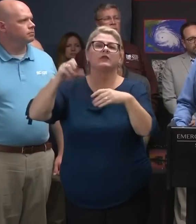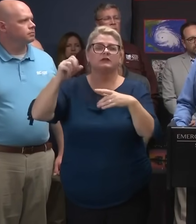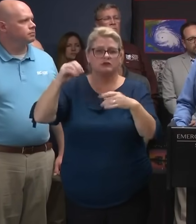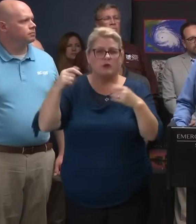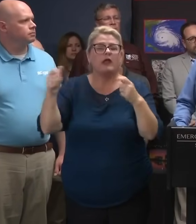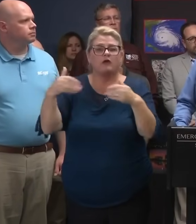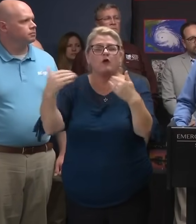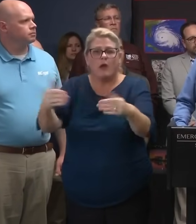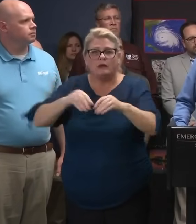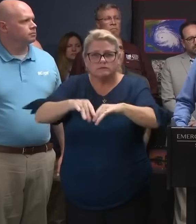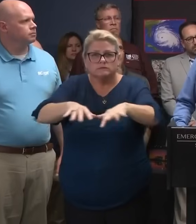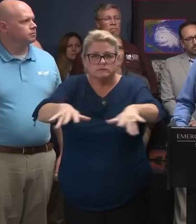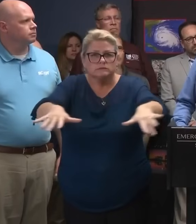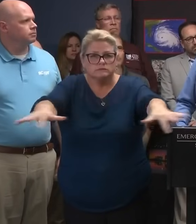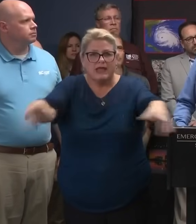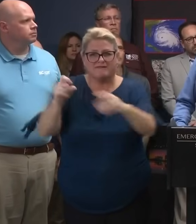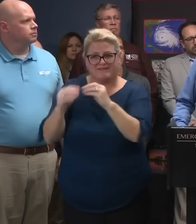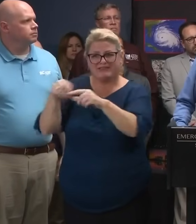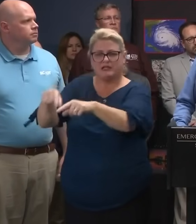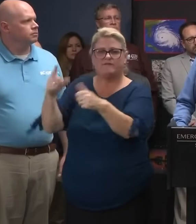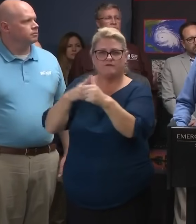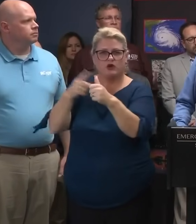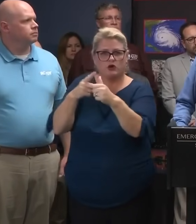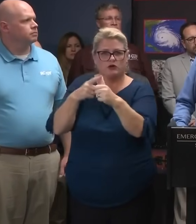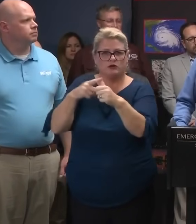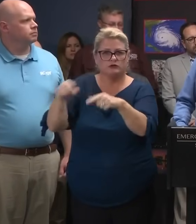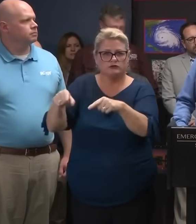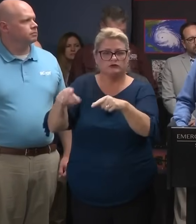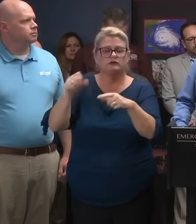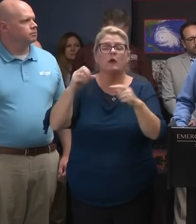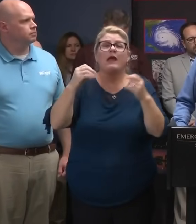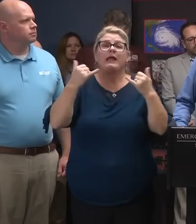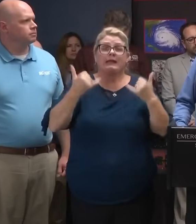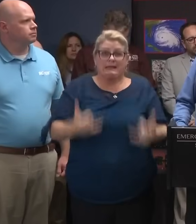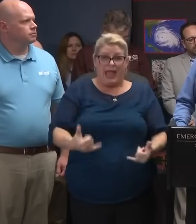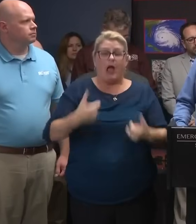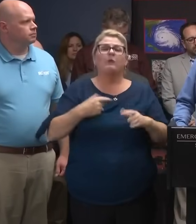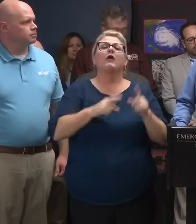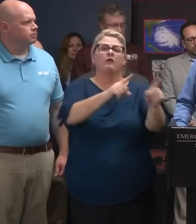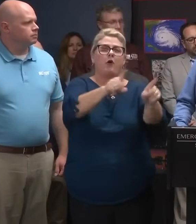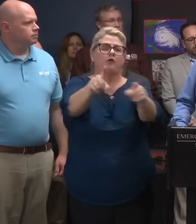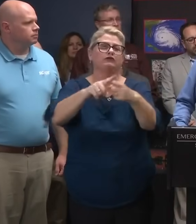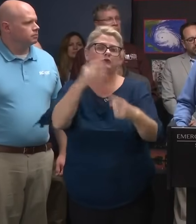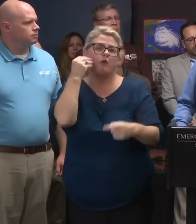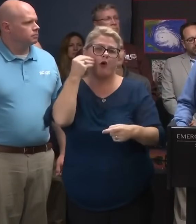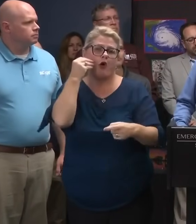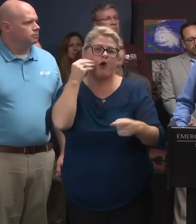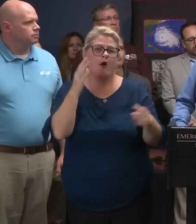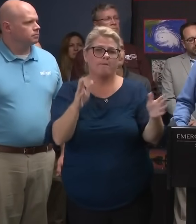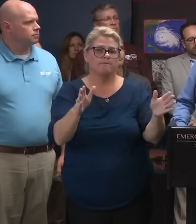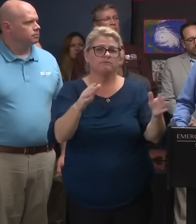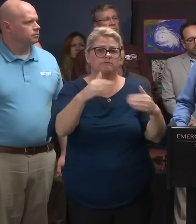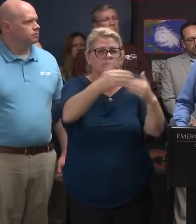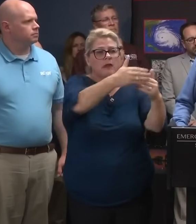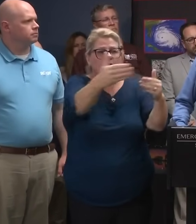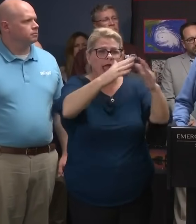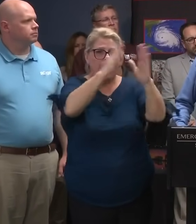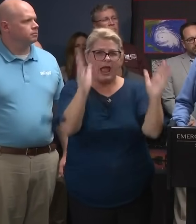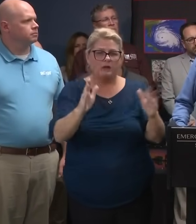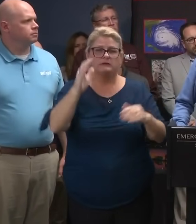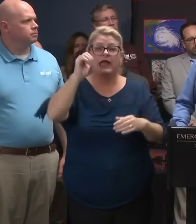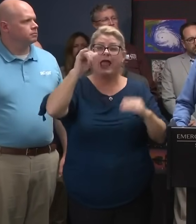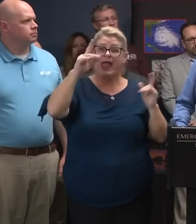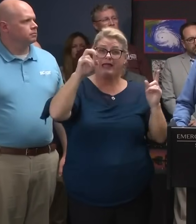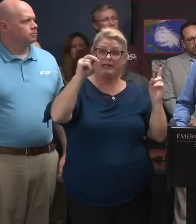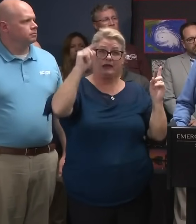they can get gasoline. And that's the process that we've been through. Now we're in the neighborhoods today. So don't hear that anymore. Aiken, the governor